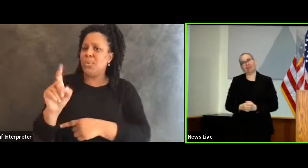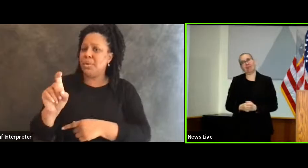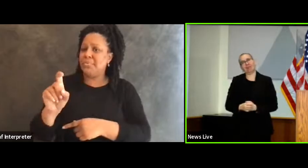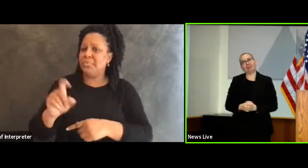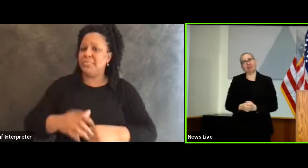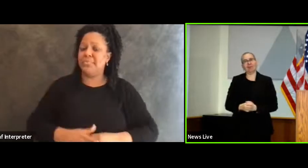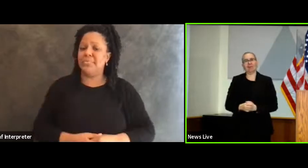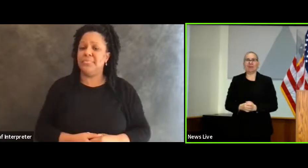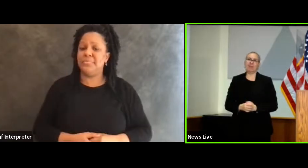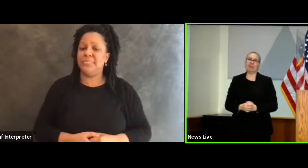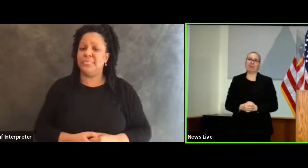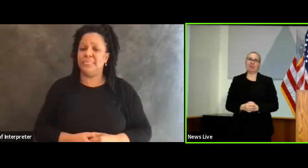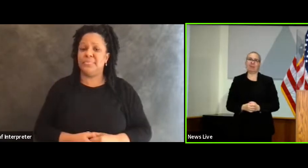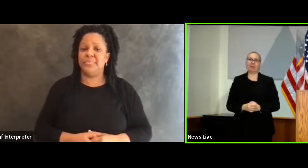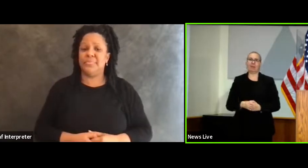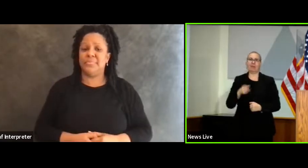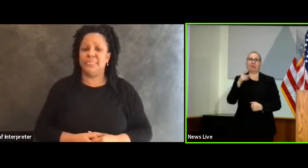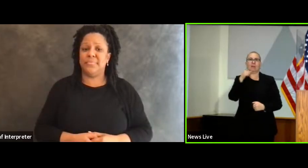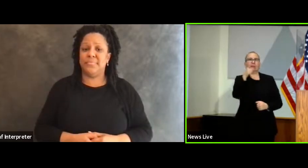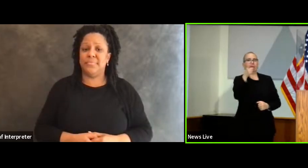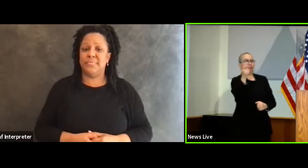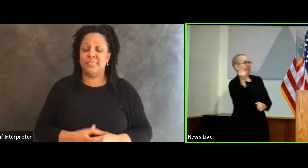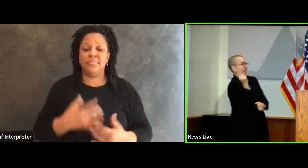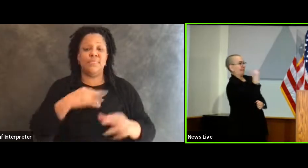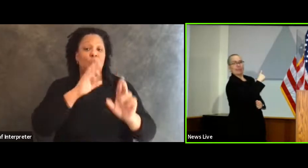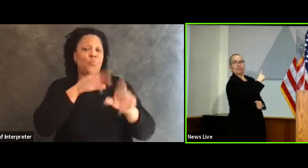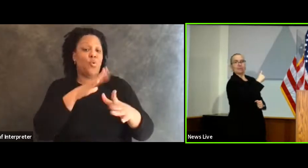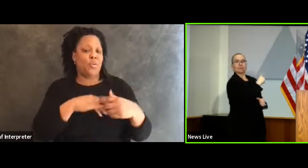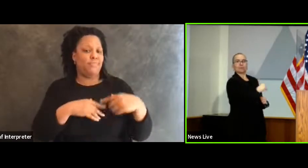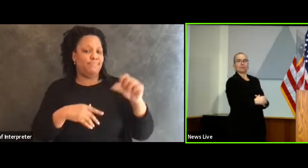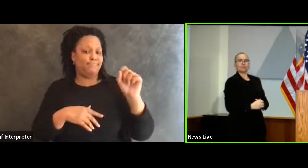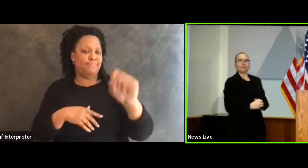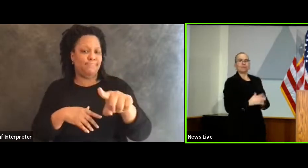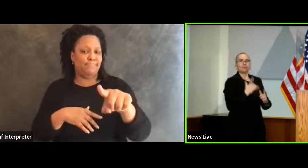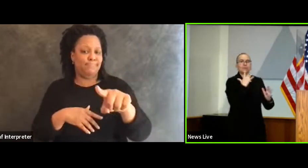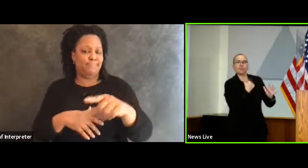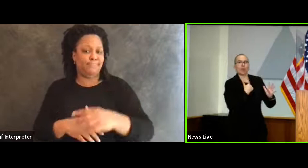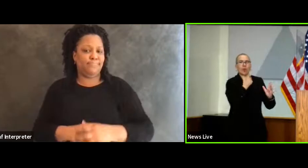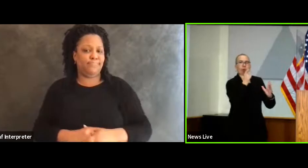I have a question. Oh, sorry. Go ahead, Chair Becker.